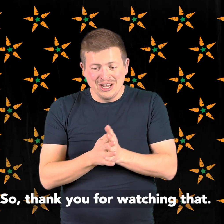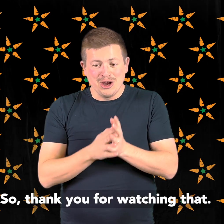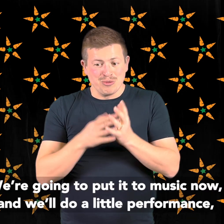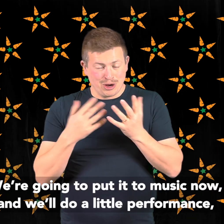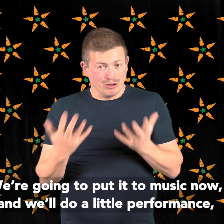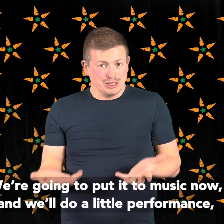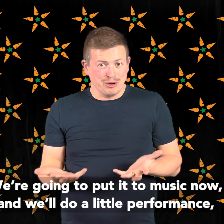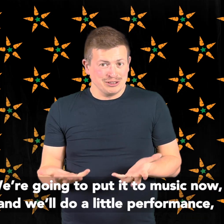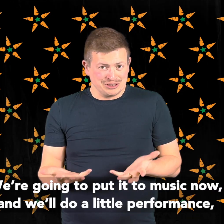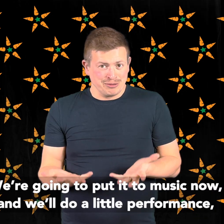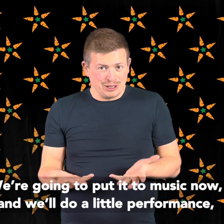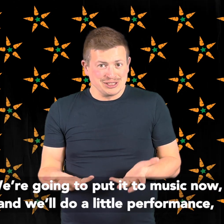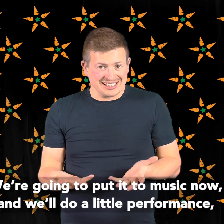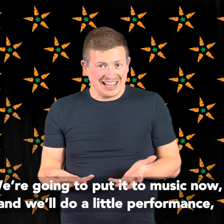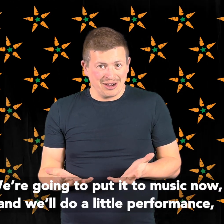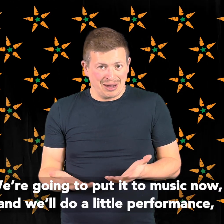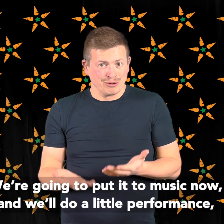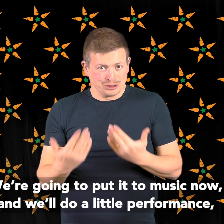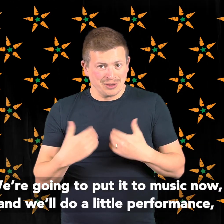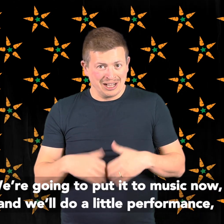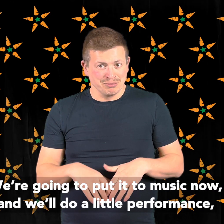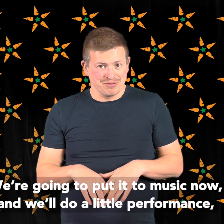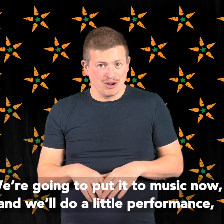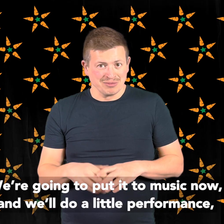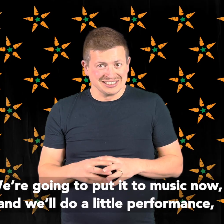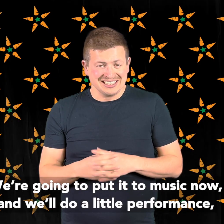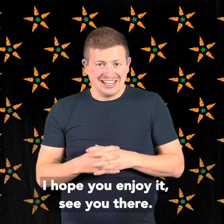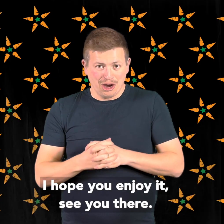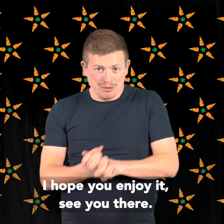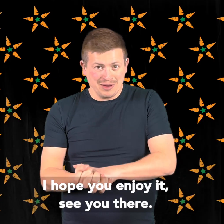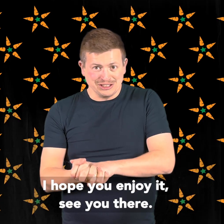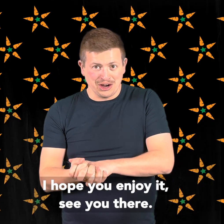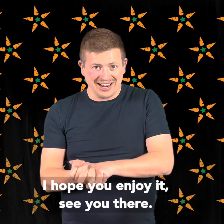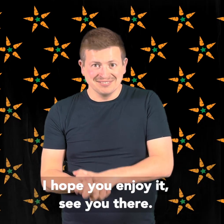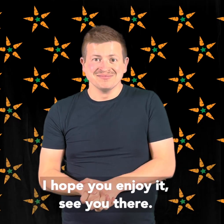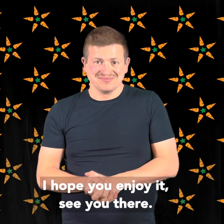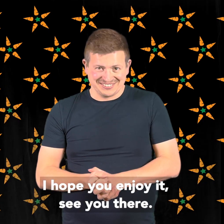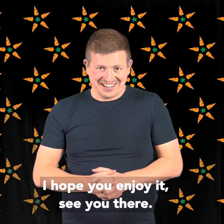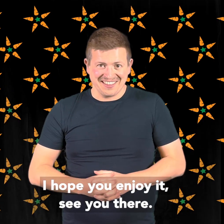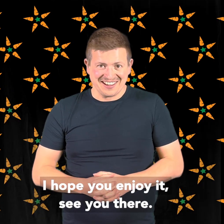We're going to put it to music now, and we'll do a little performance. I hope you enjoy it. See you there.